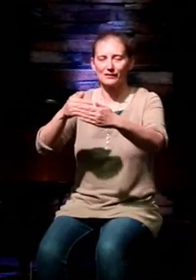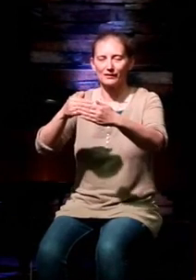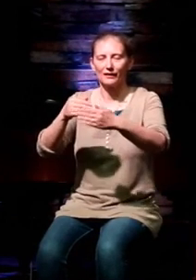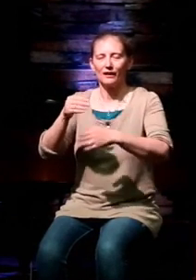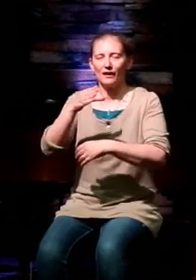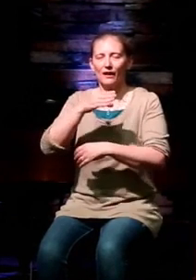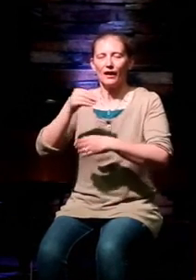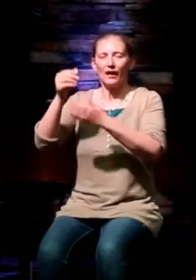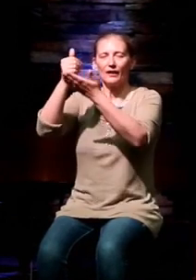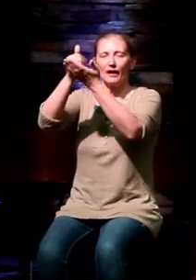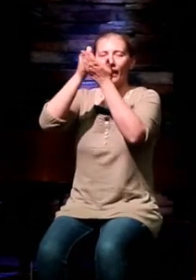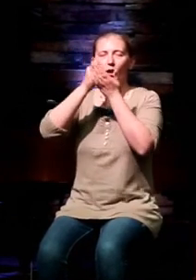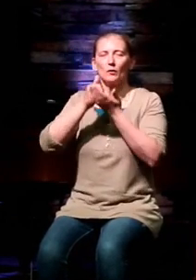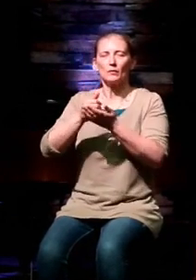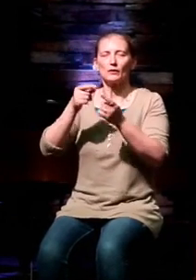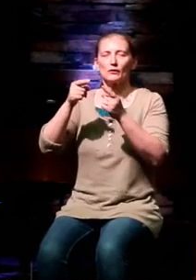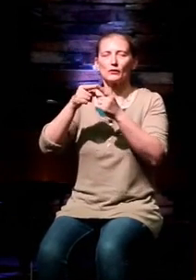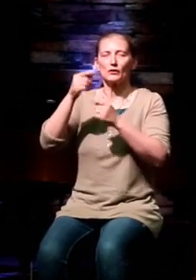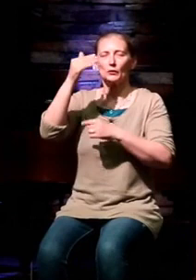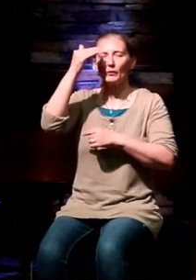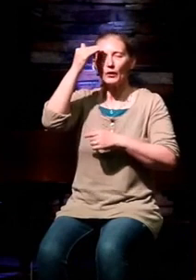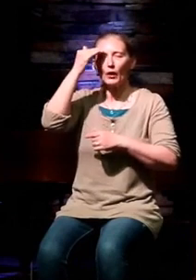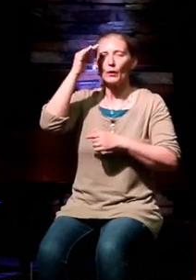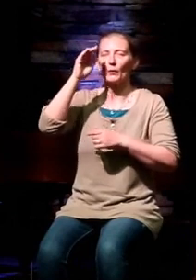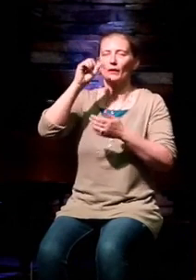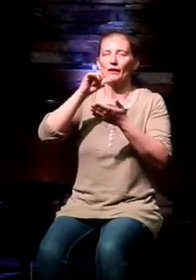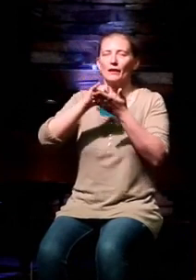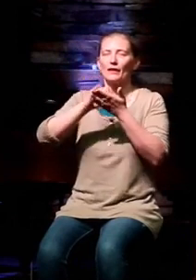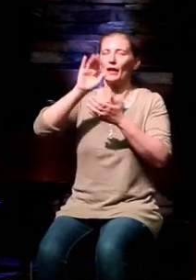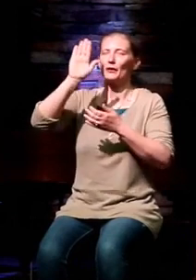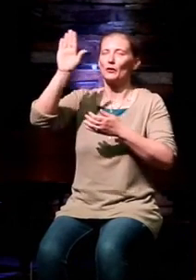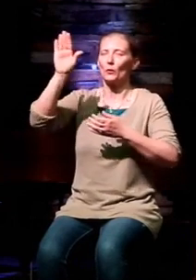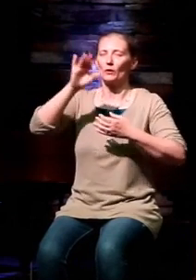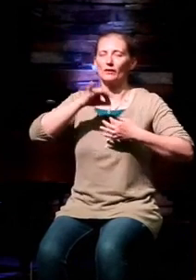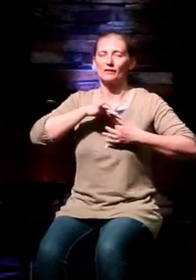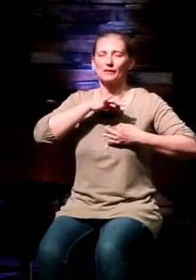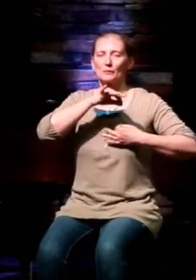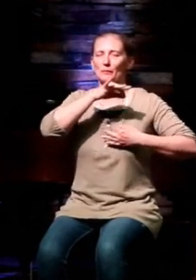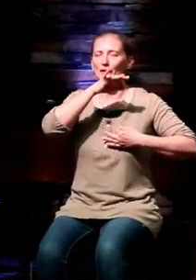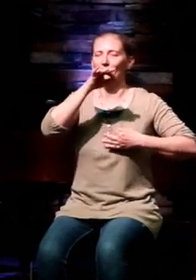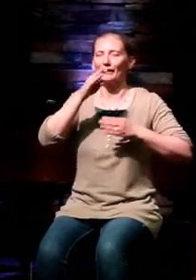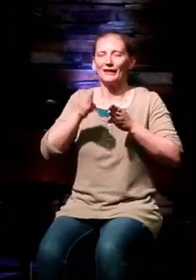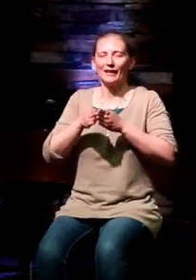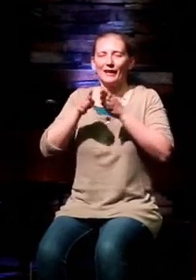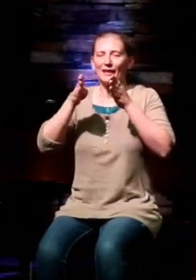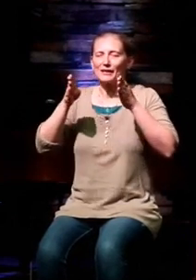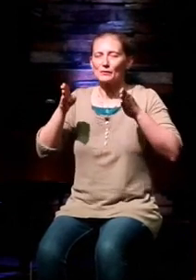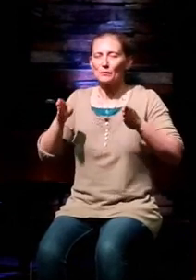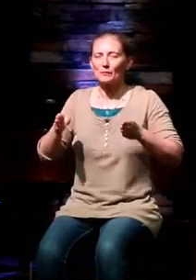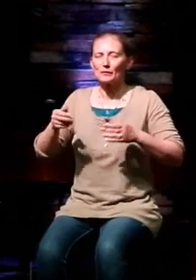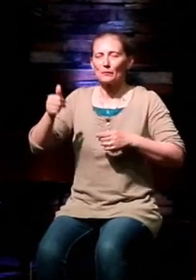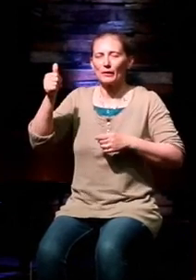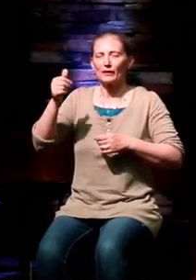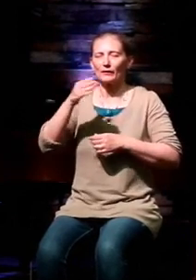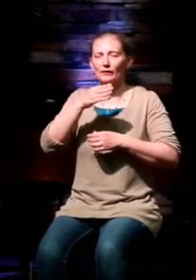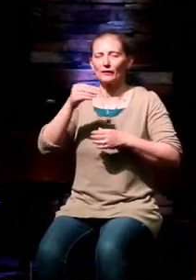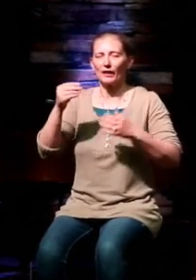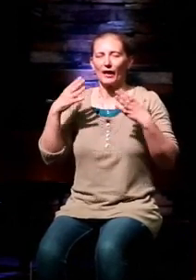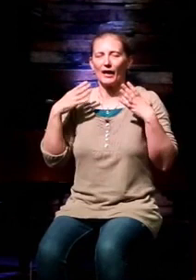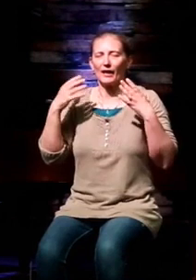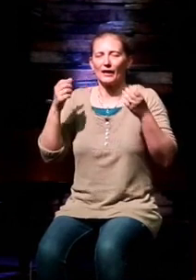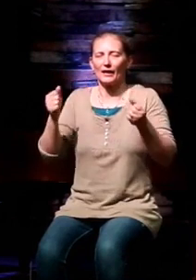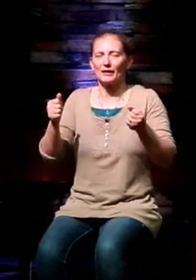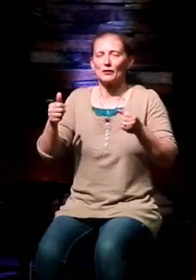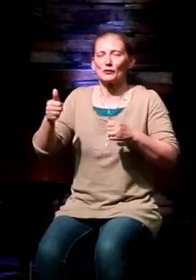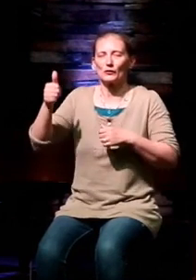powerful than the darkest sin that tries to hold us back, to try to pull us down. And I'm praying that there are some out there today that